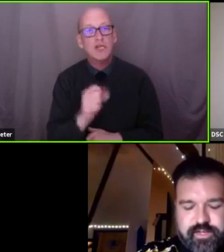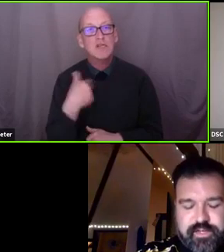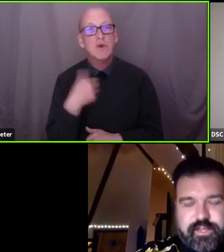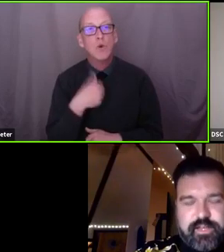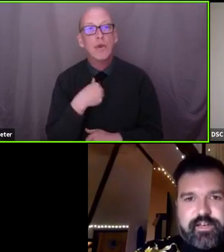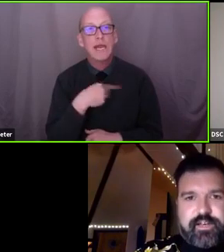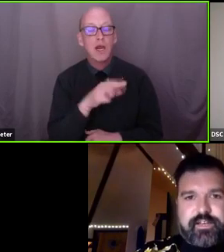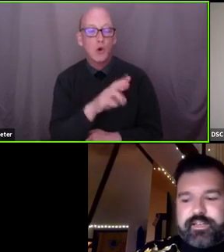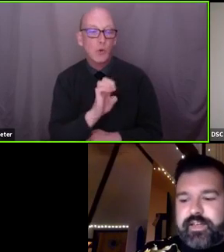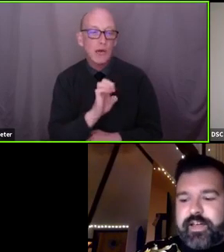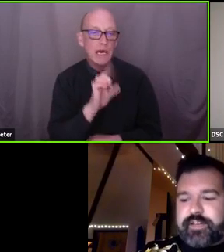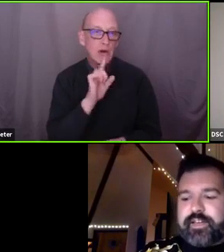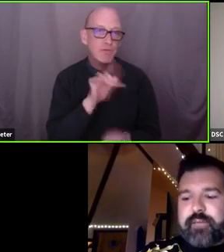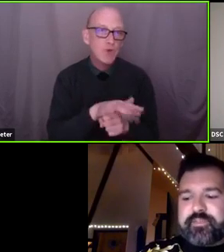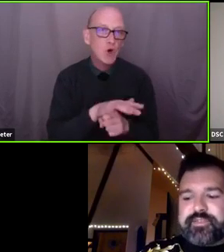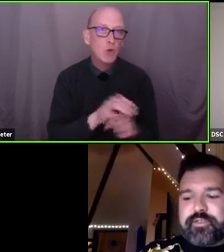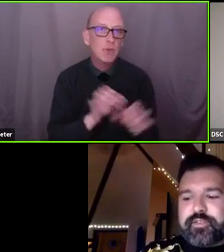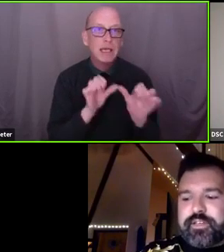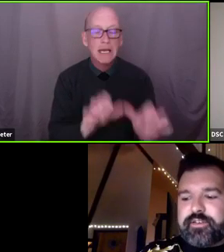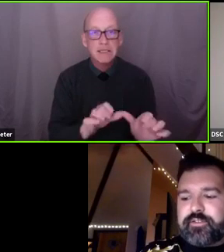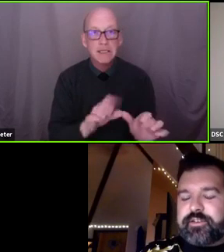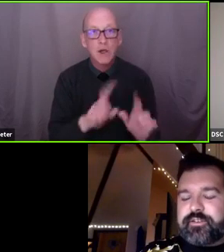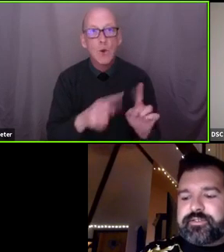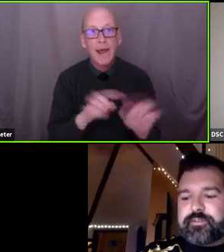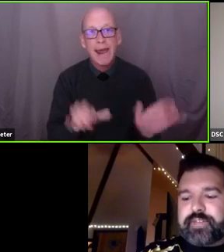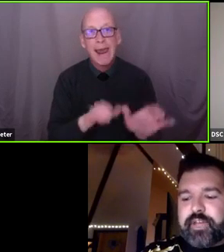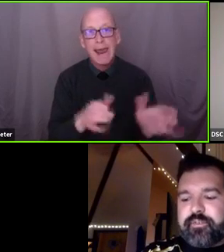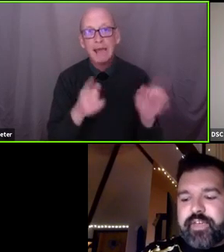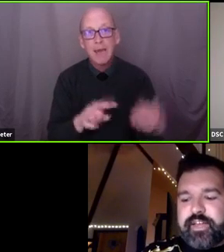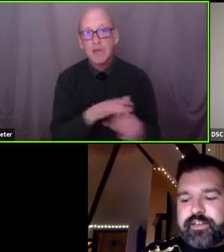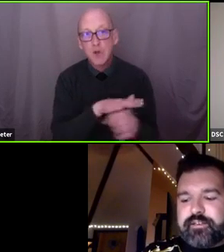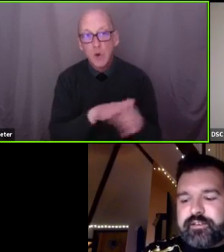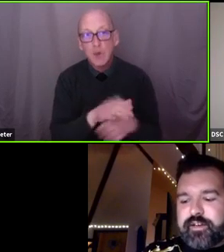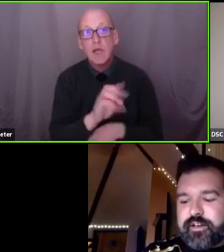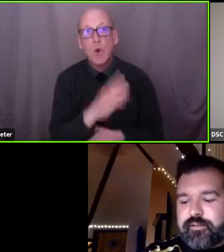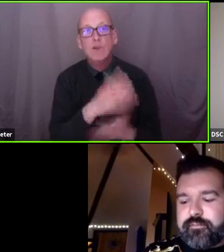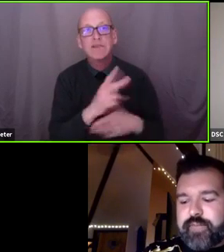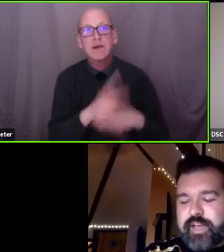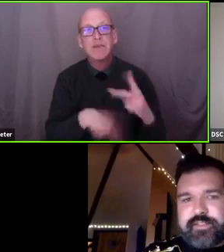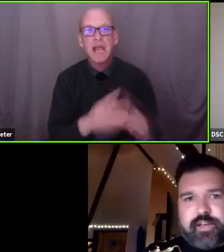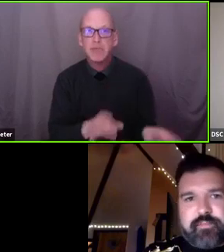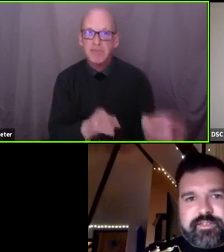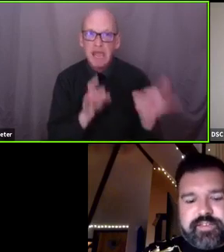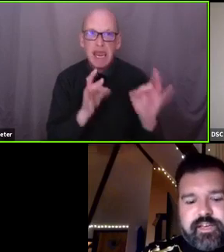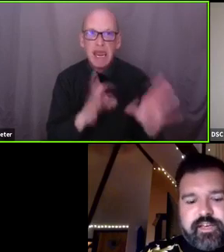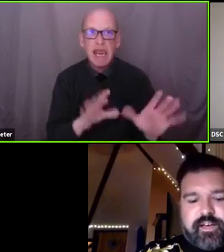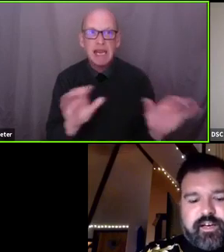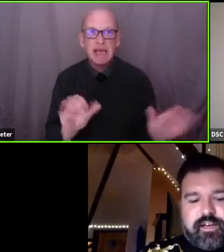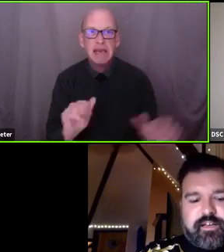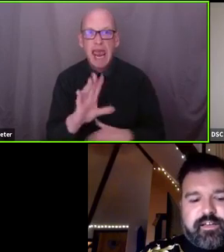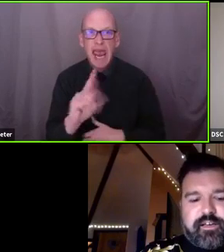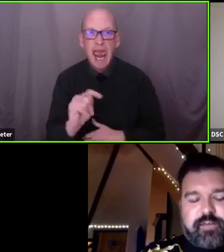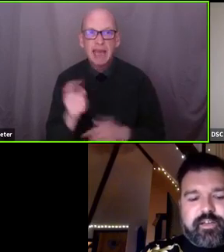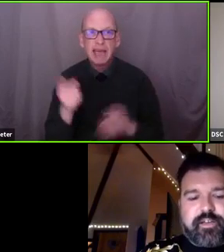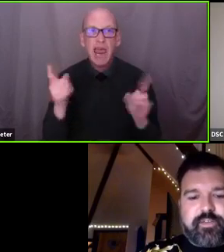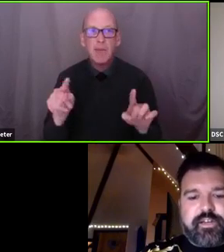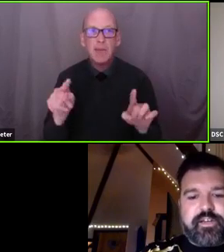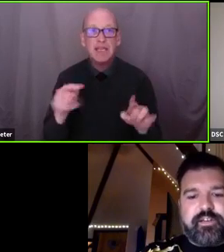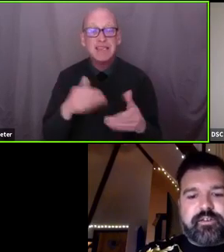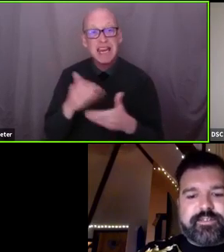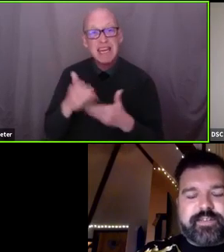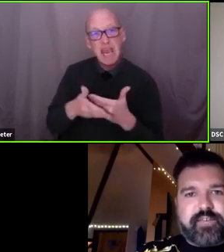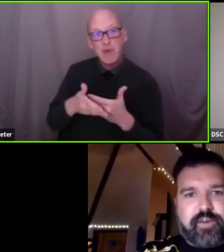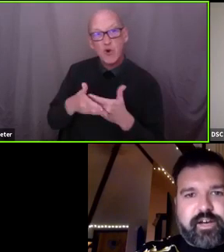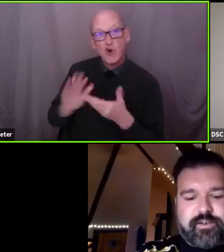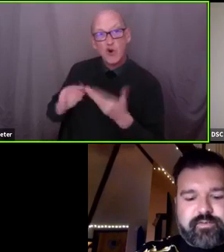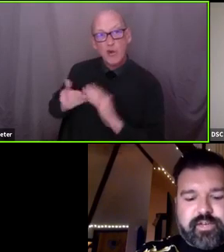there's an act that happens locally or some type of hate act that happens in a neighboring community